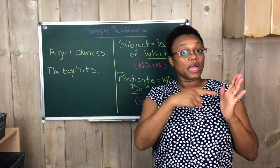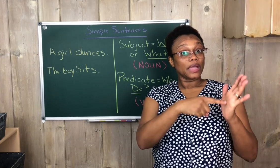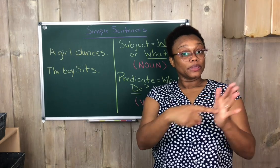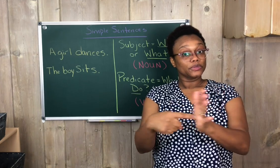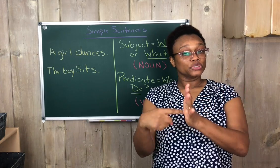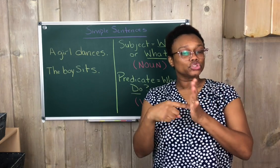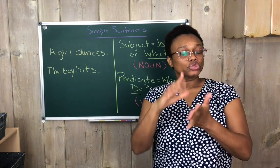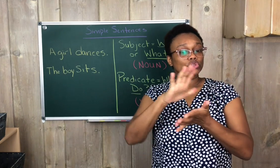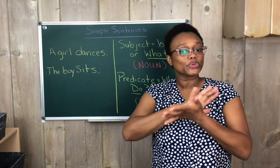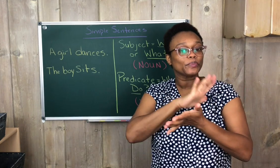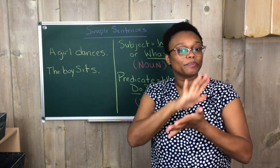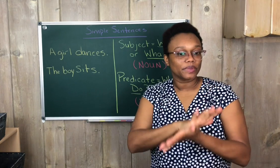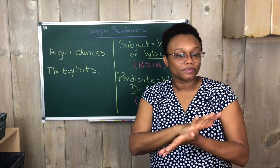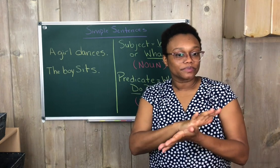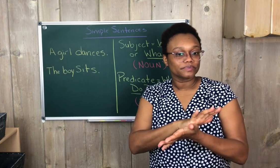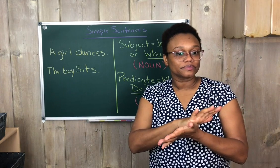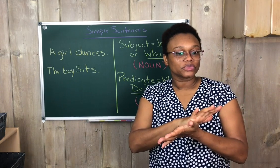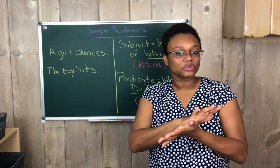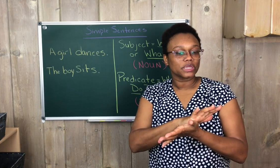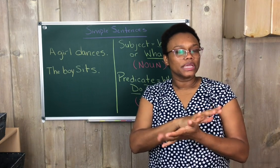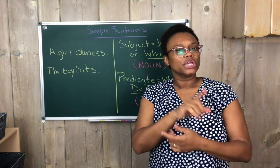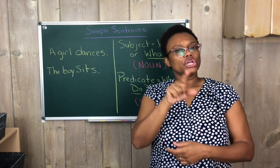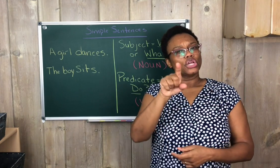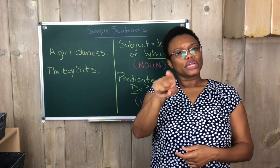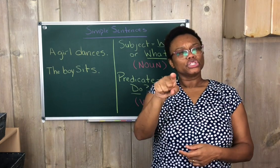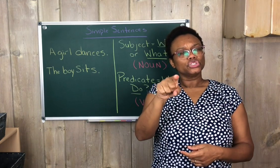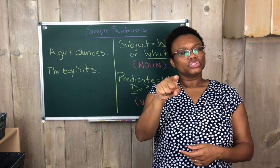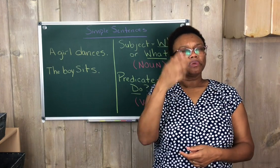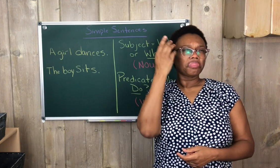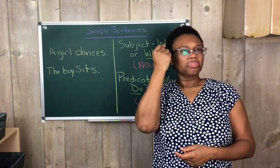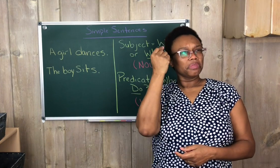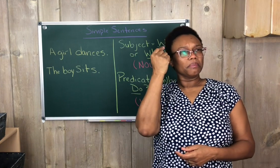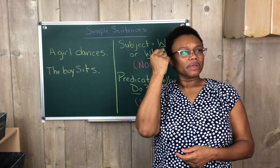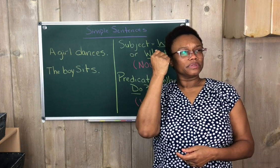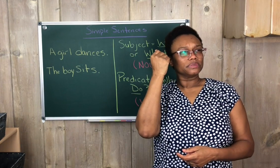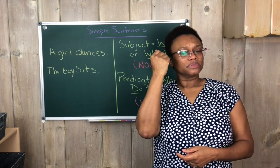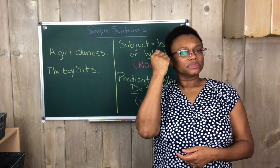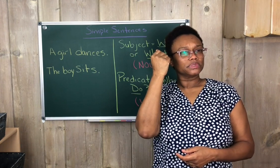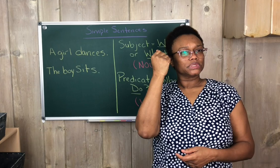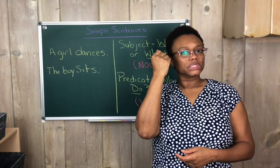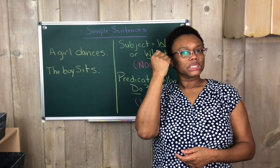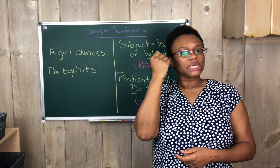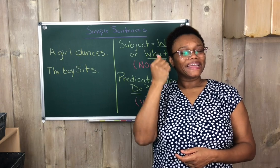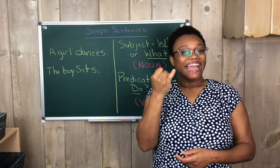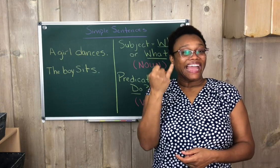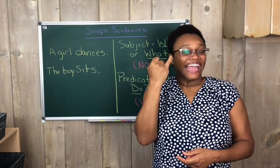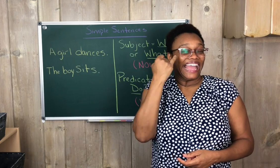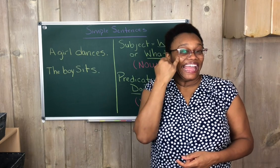try. I'm going to show you a paper, and I want you to think about